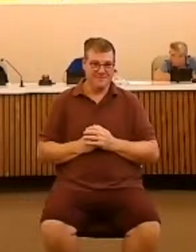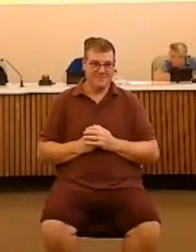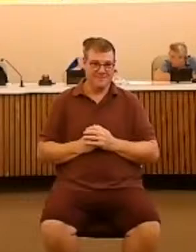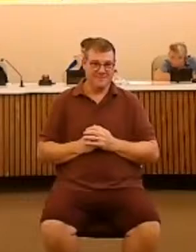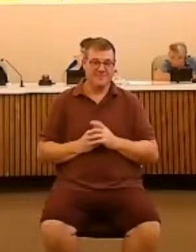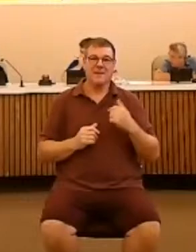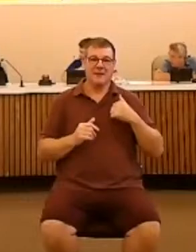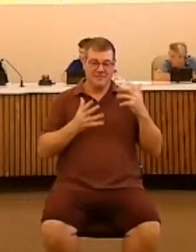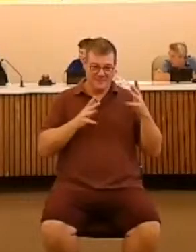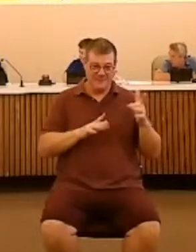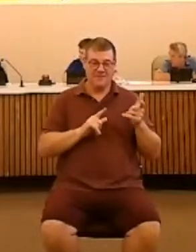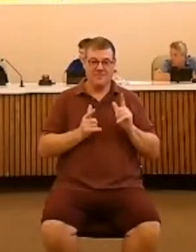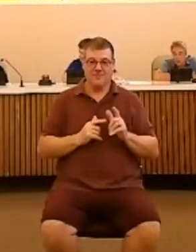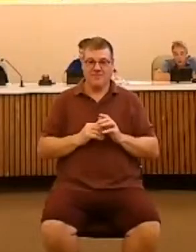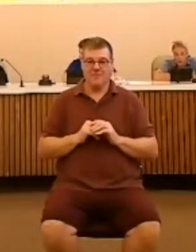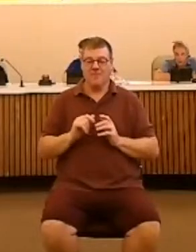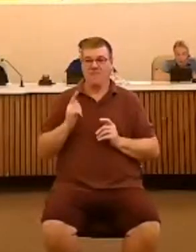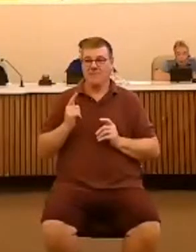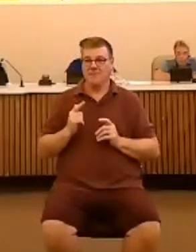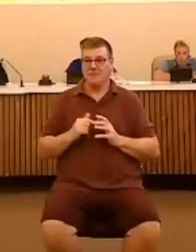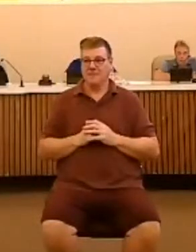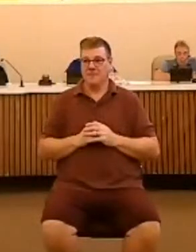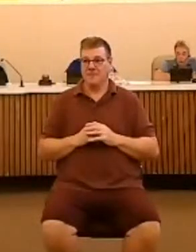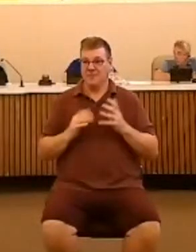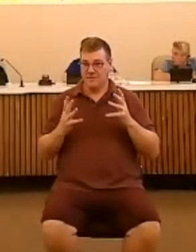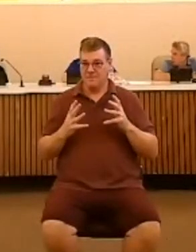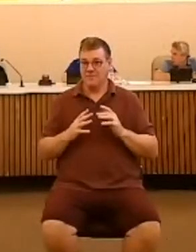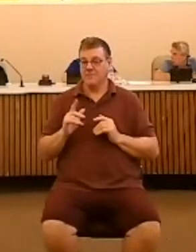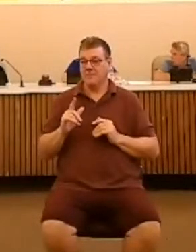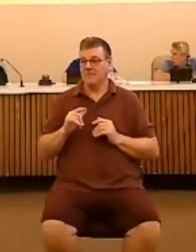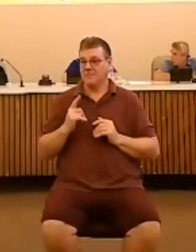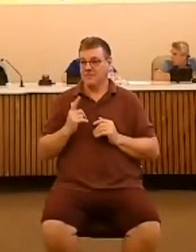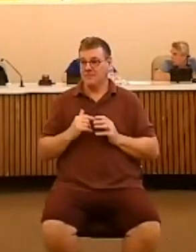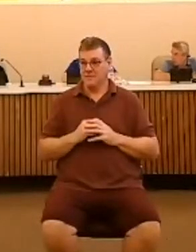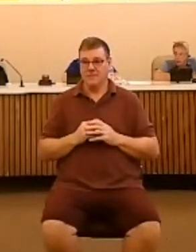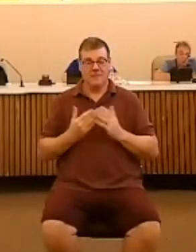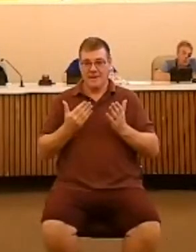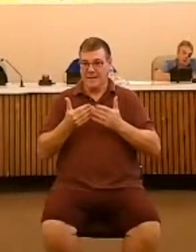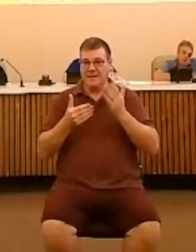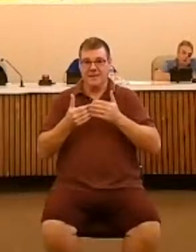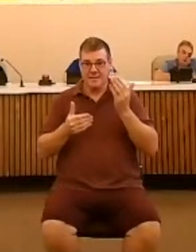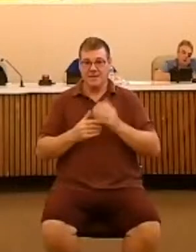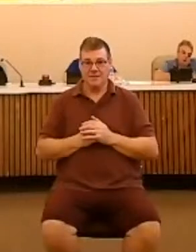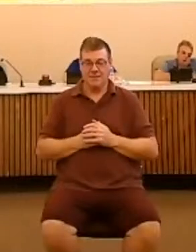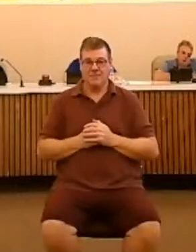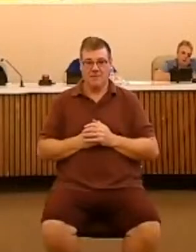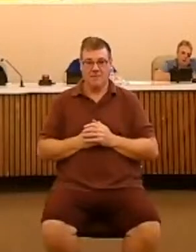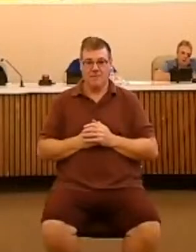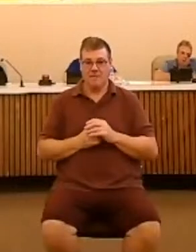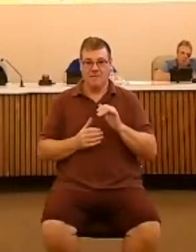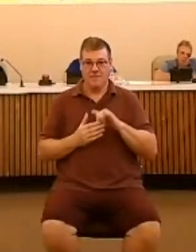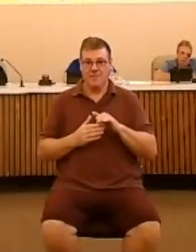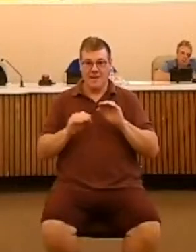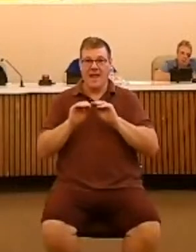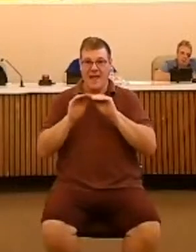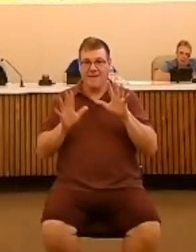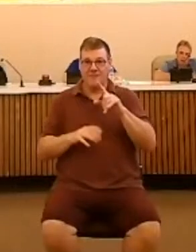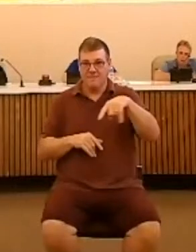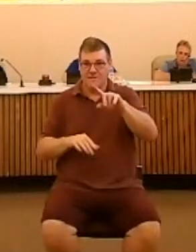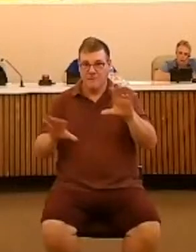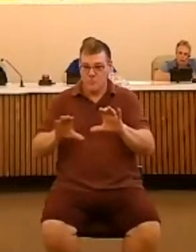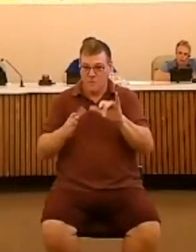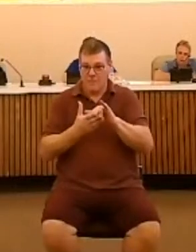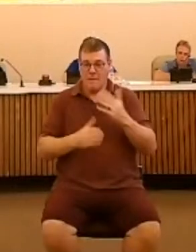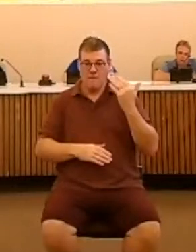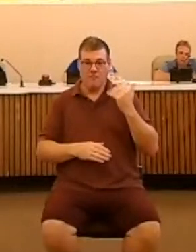I'm done. Millie or Lisa? think you got it all. Yeah, I think it's Mhm. pretty easy that you obviously have done this before and